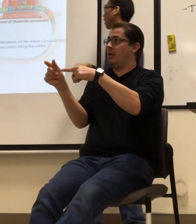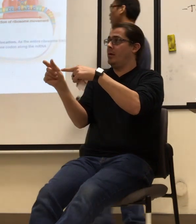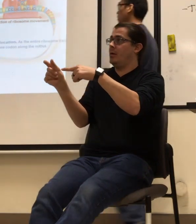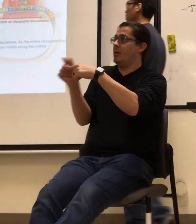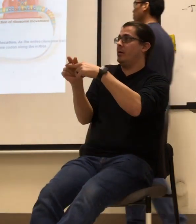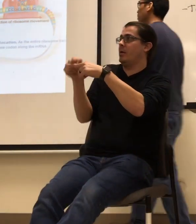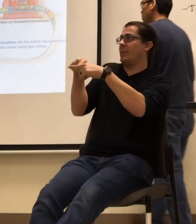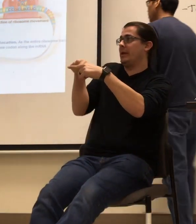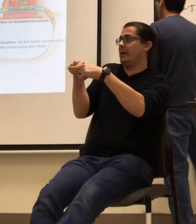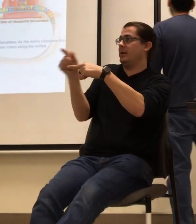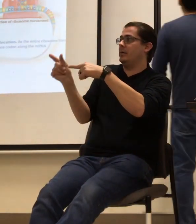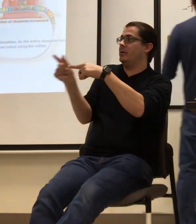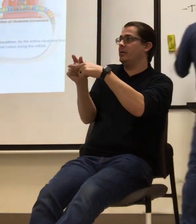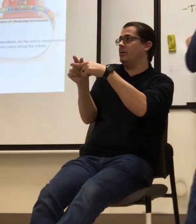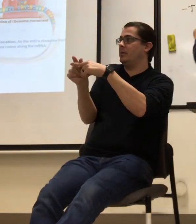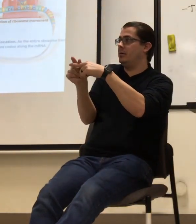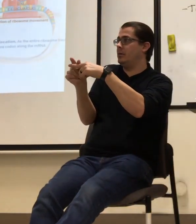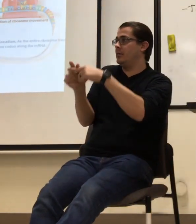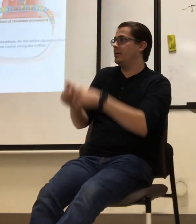one codon.